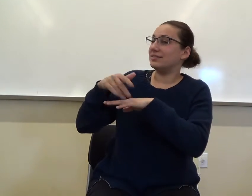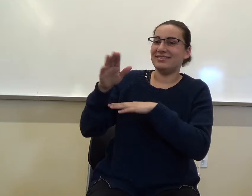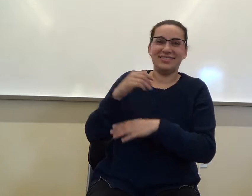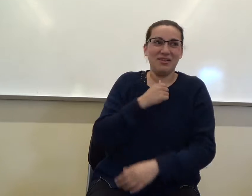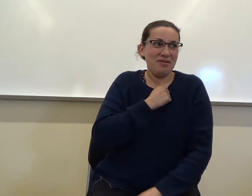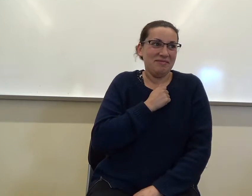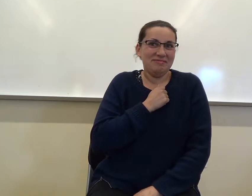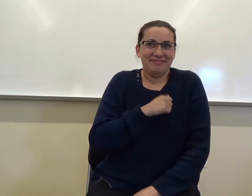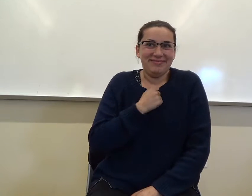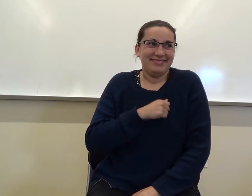Try